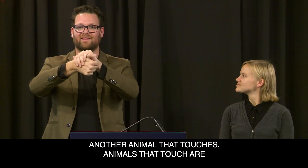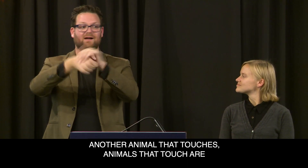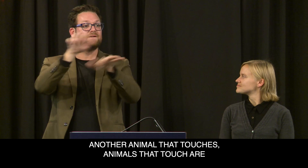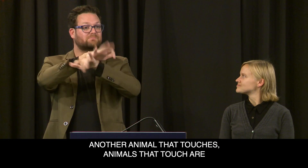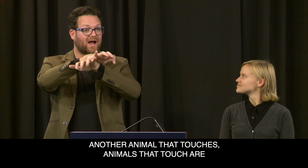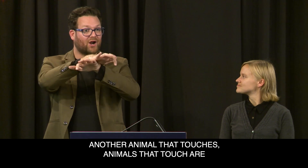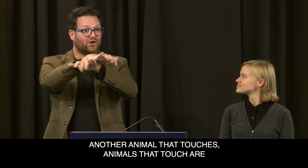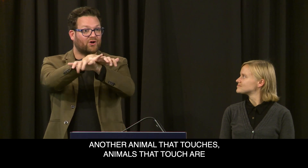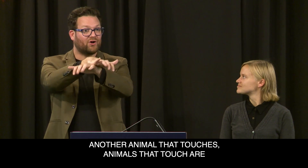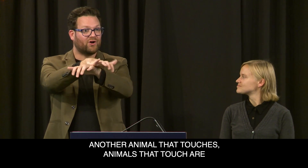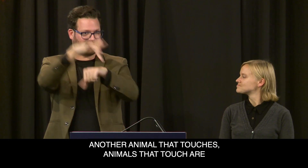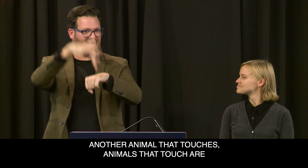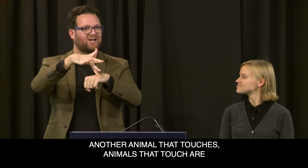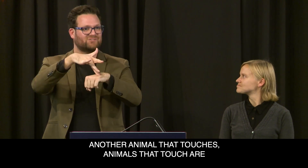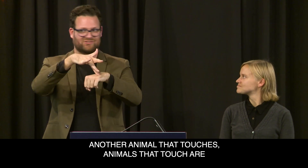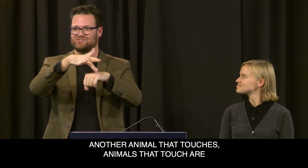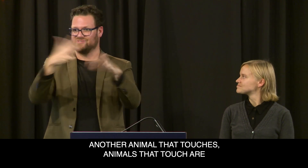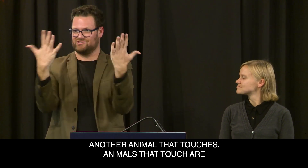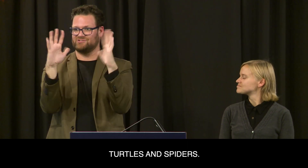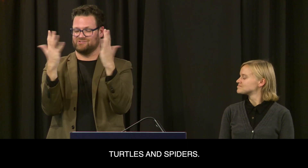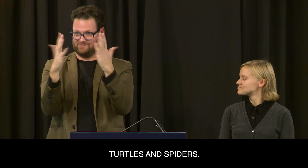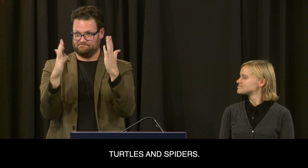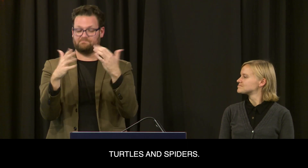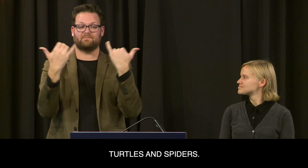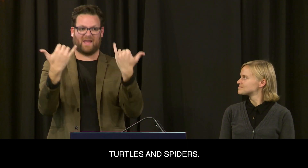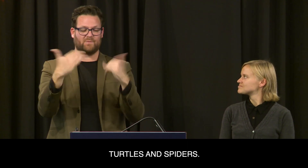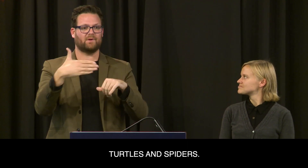Another animals that touch are turtles and spiders.